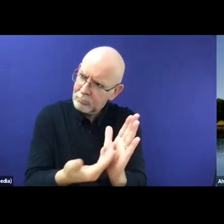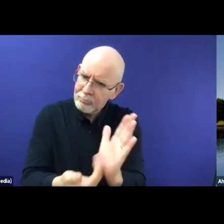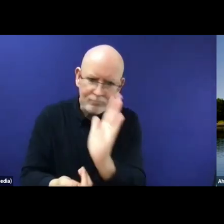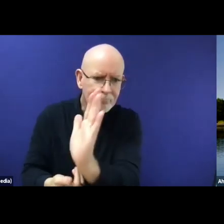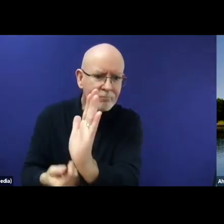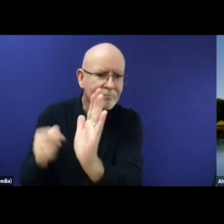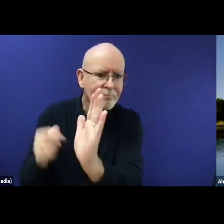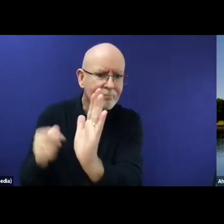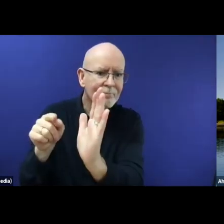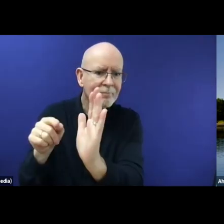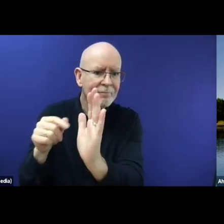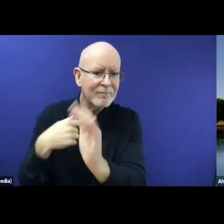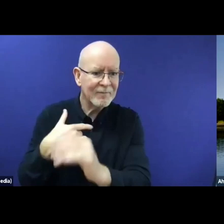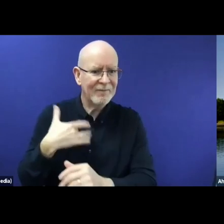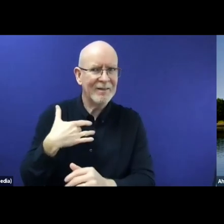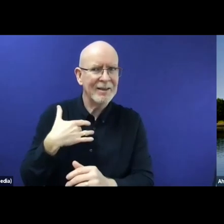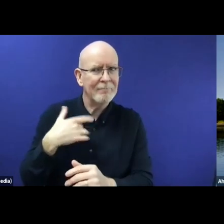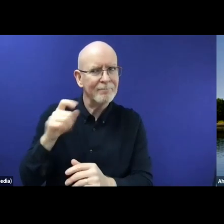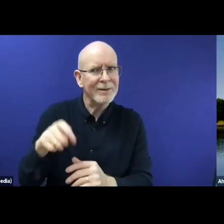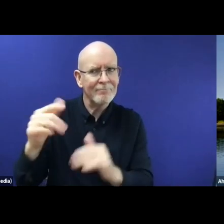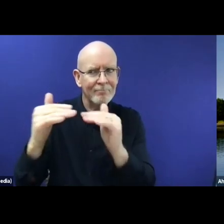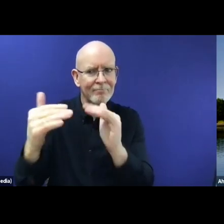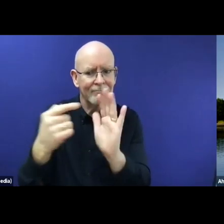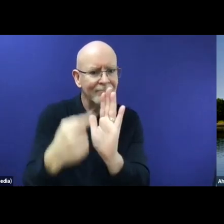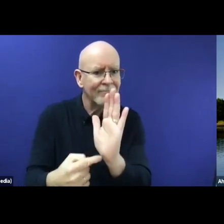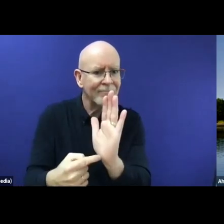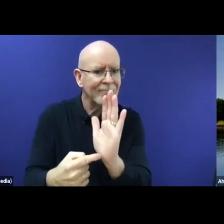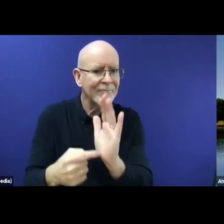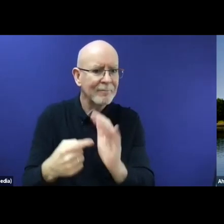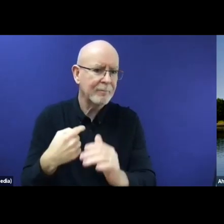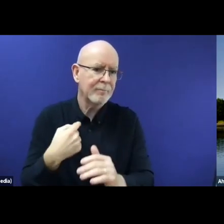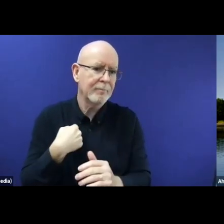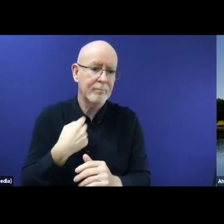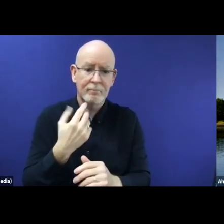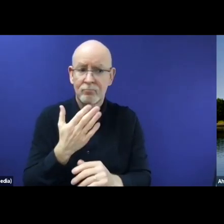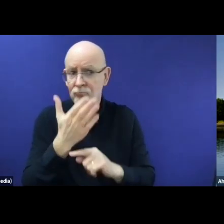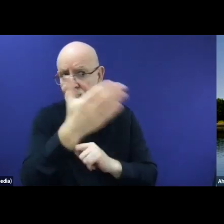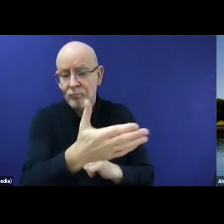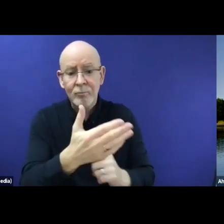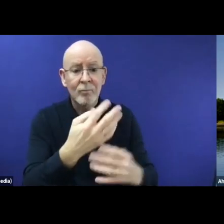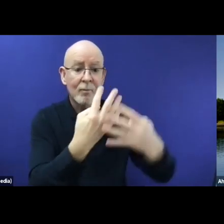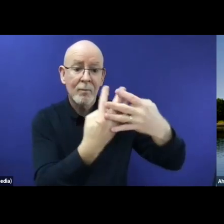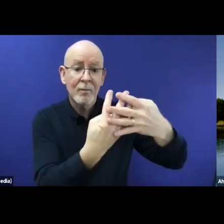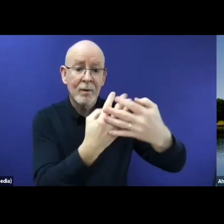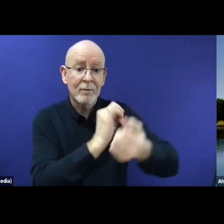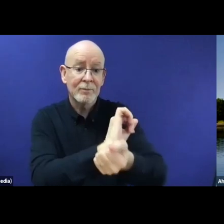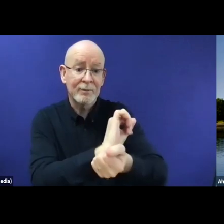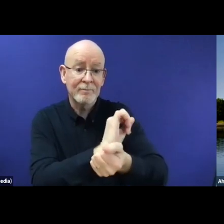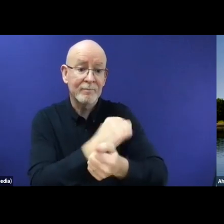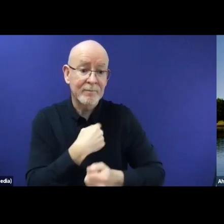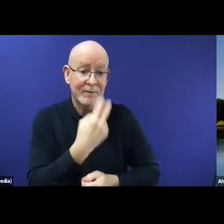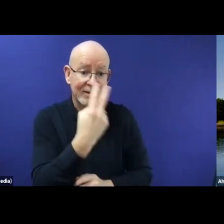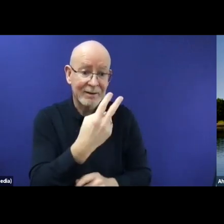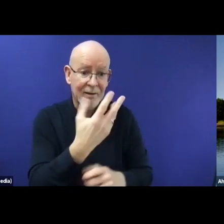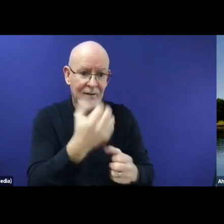country. Of course, examine the issues they're facing and raise concerns with the government. Now, beyond these on-site visits and other